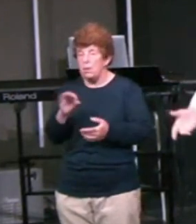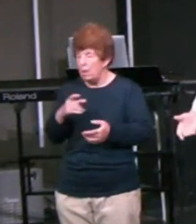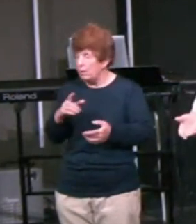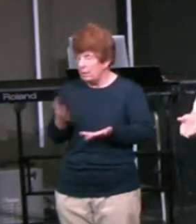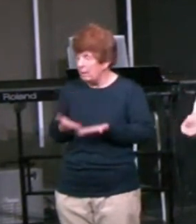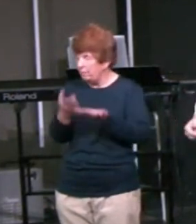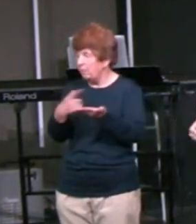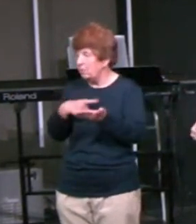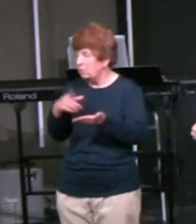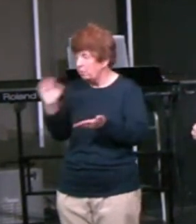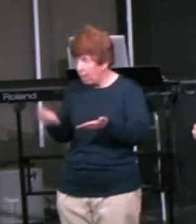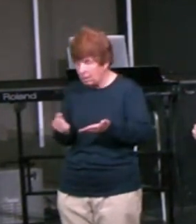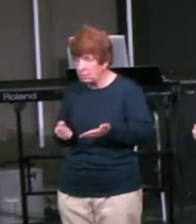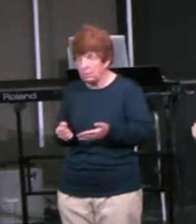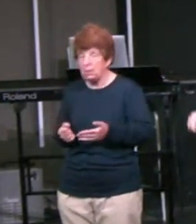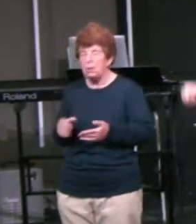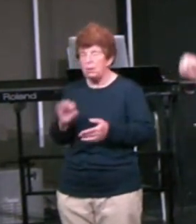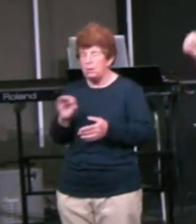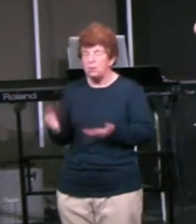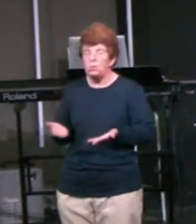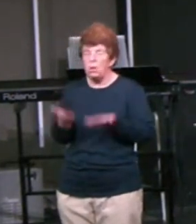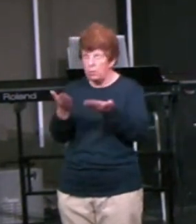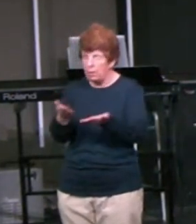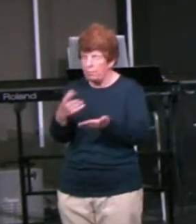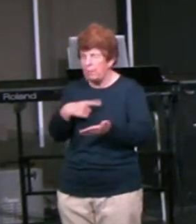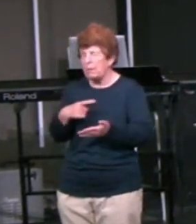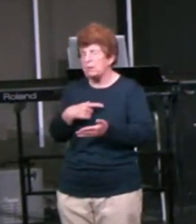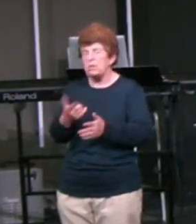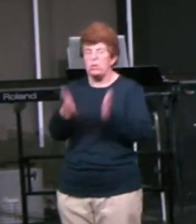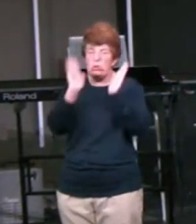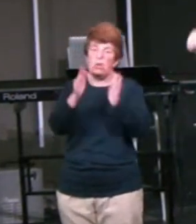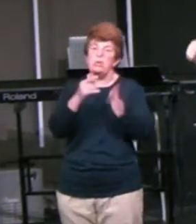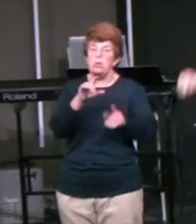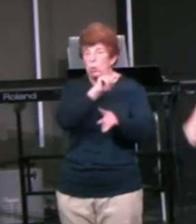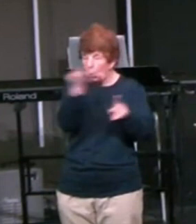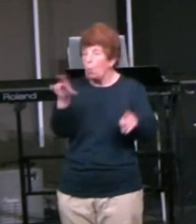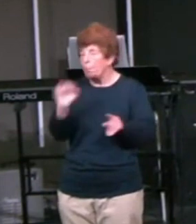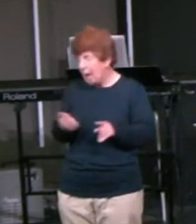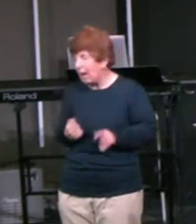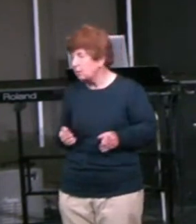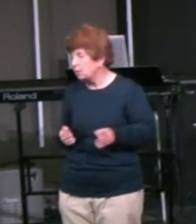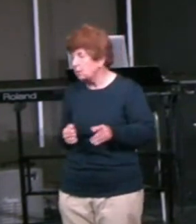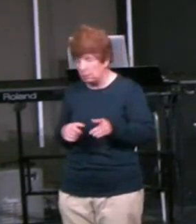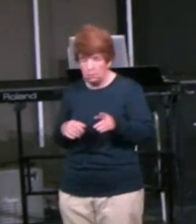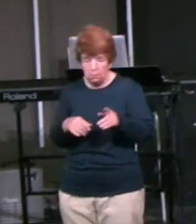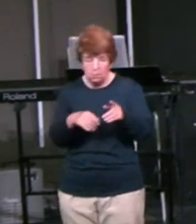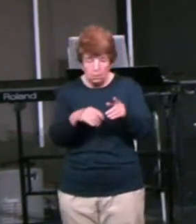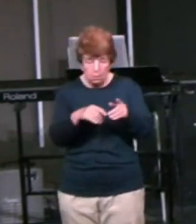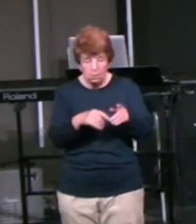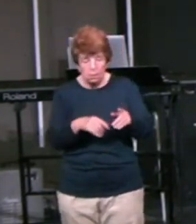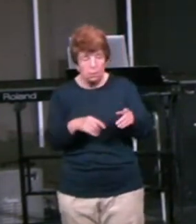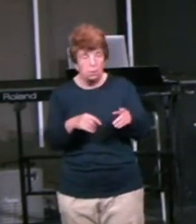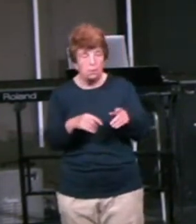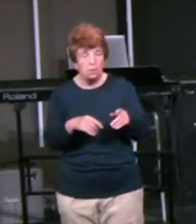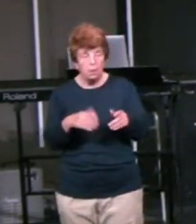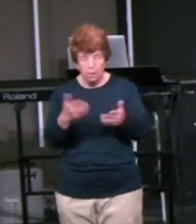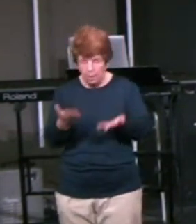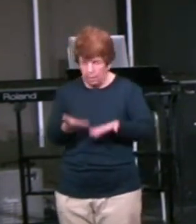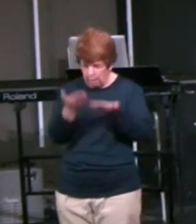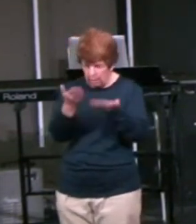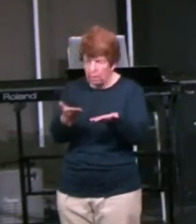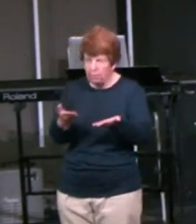because you have to. Don't give because some church leader says we need you to meet our budget.